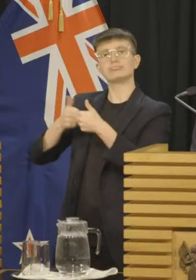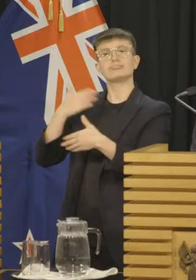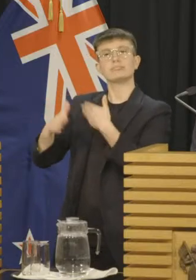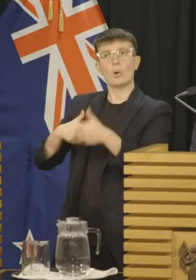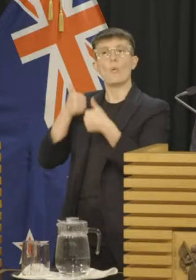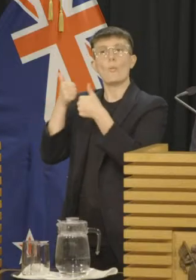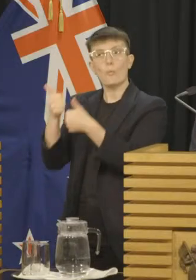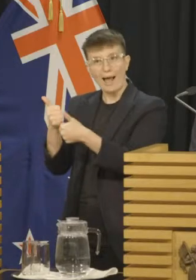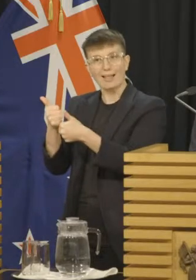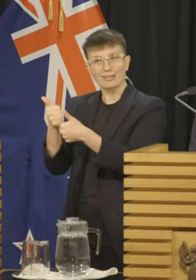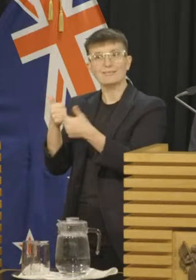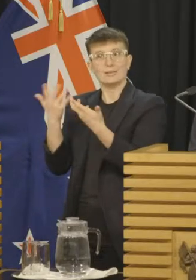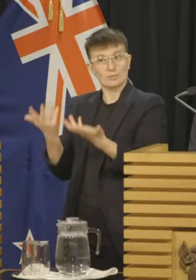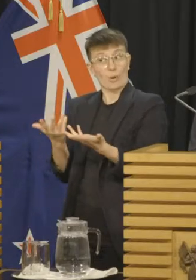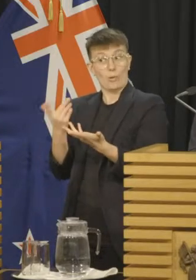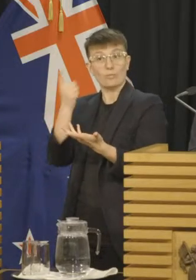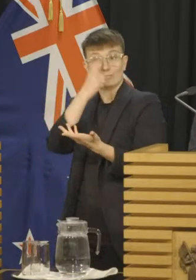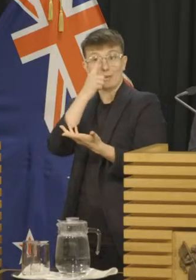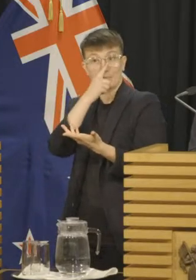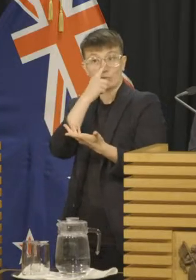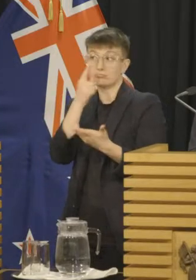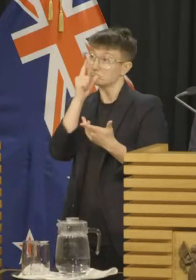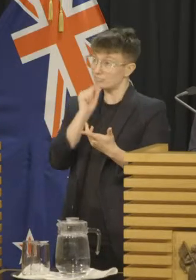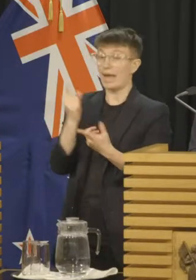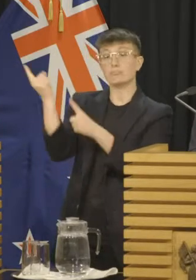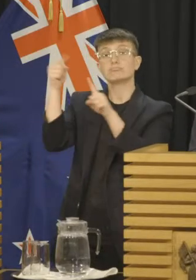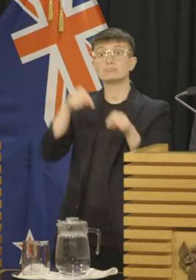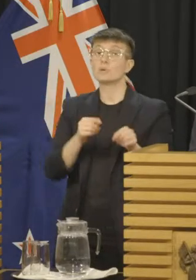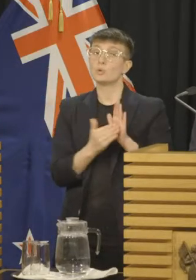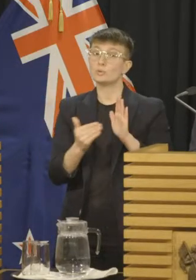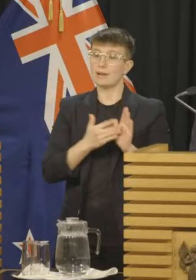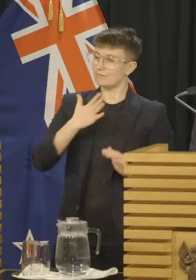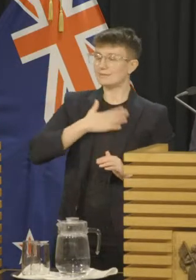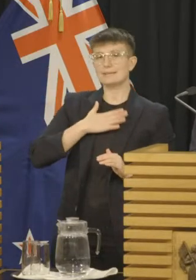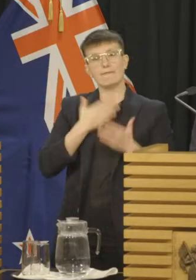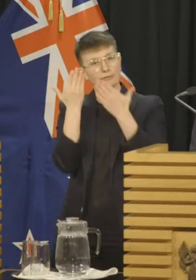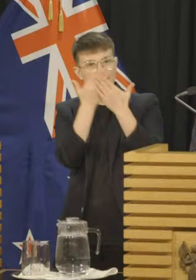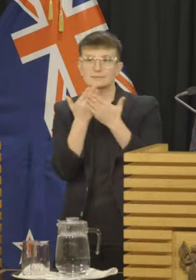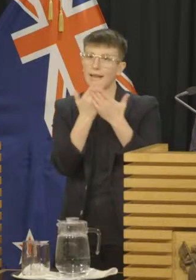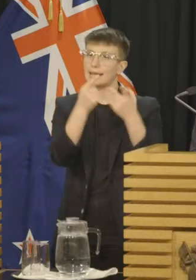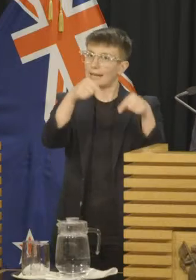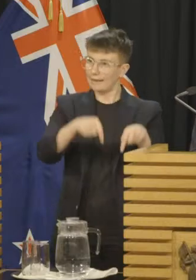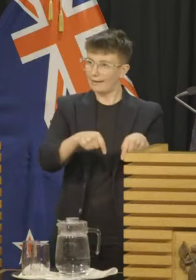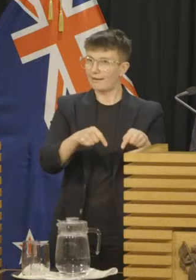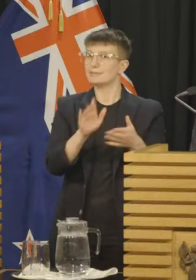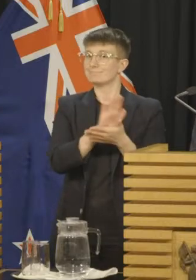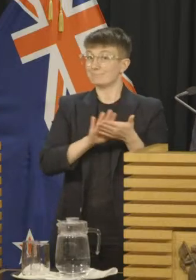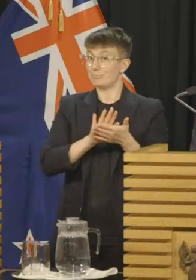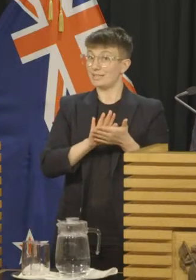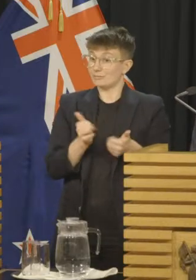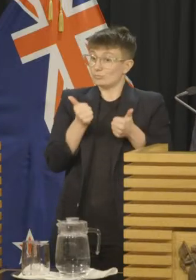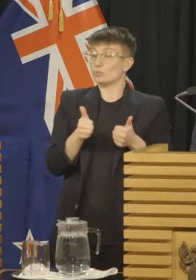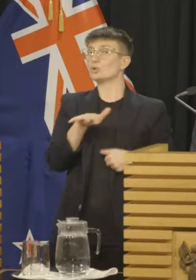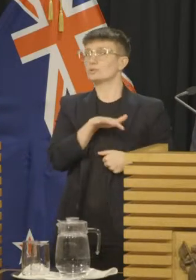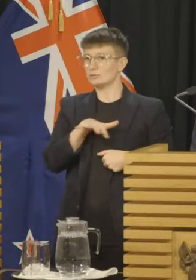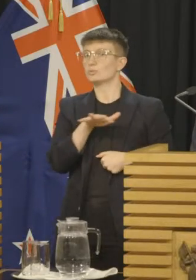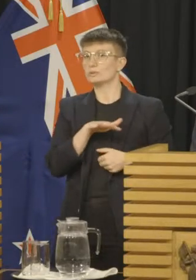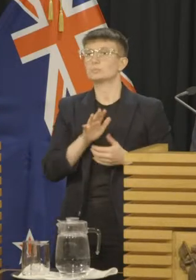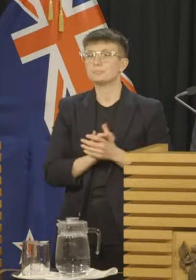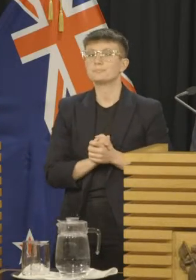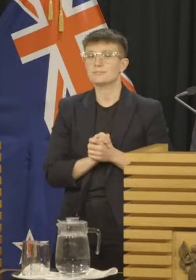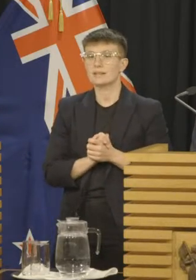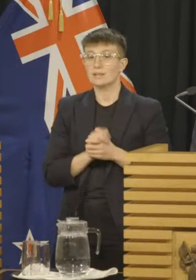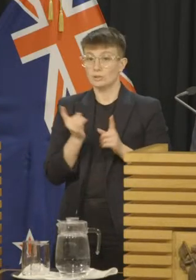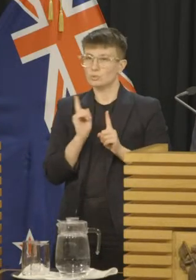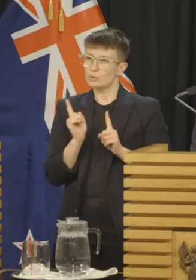COVID. This can be, in the future, a significant strategic advantage. So today we set out our investment in the sector to cushion the blow